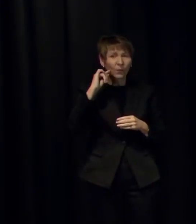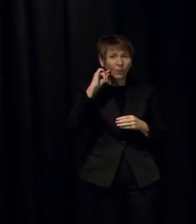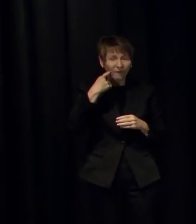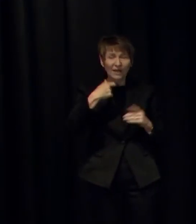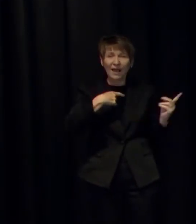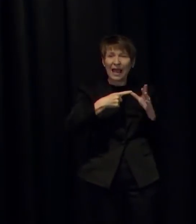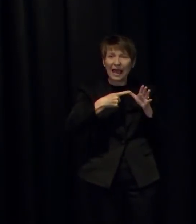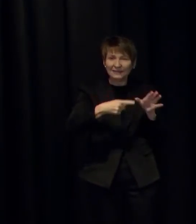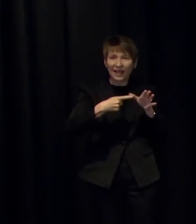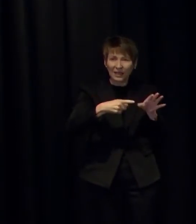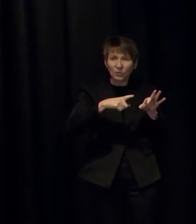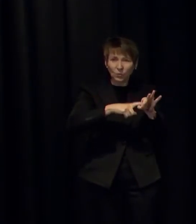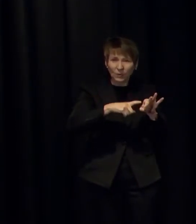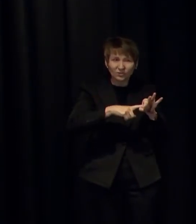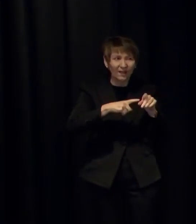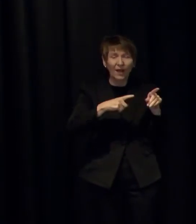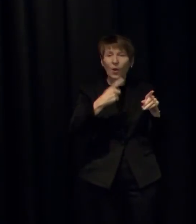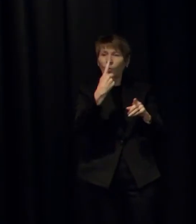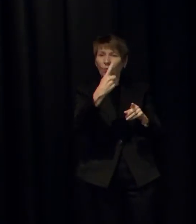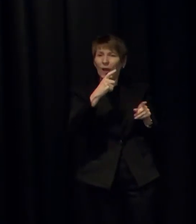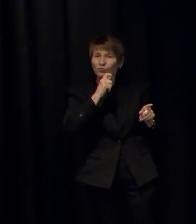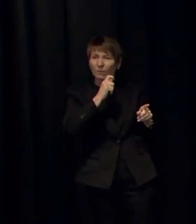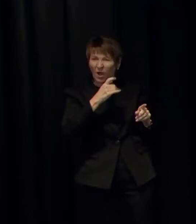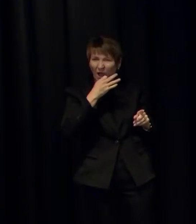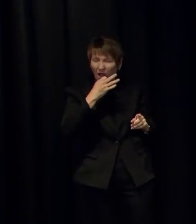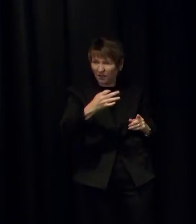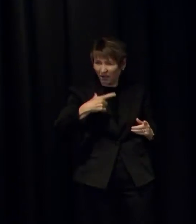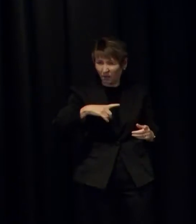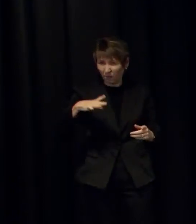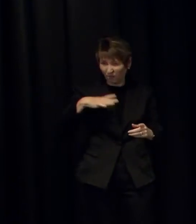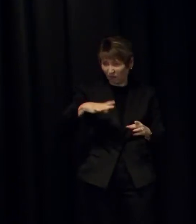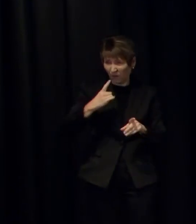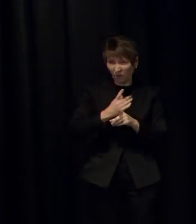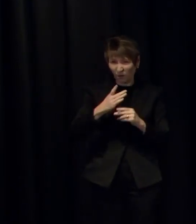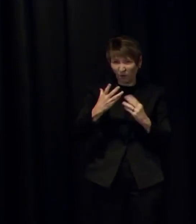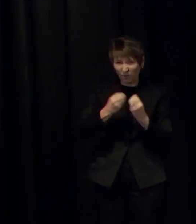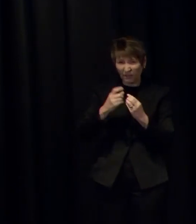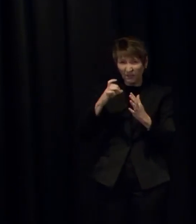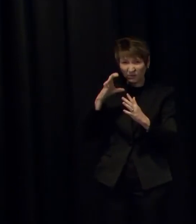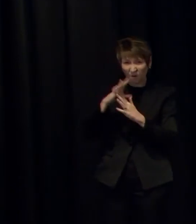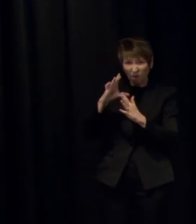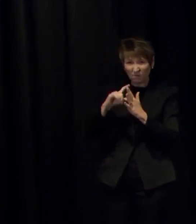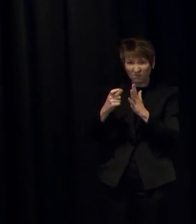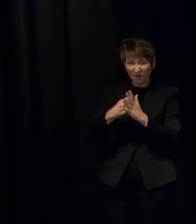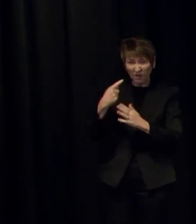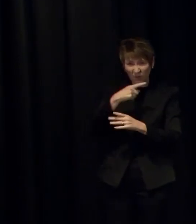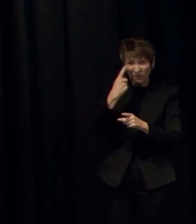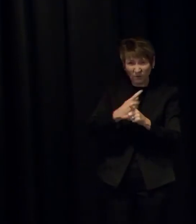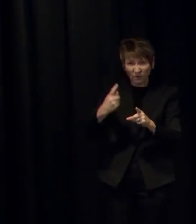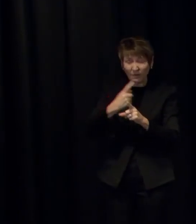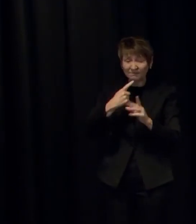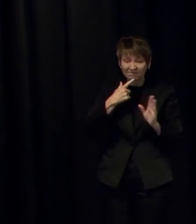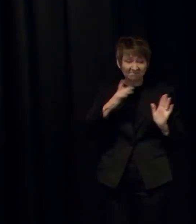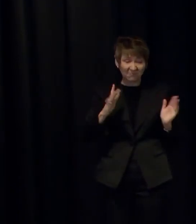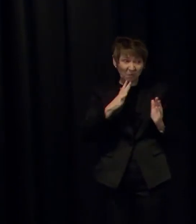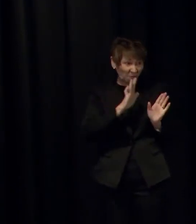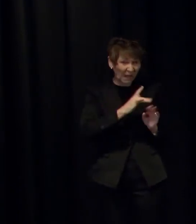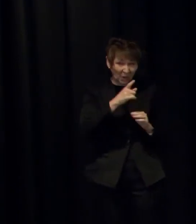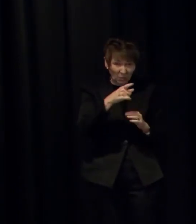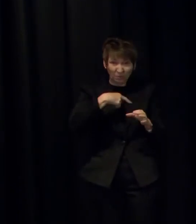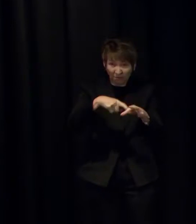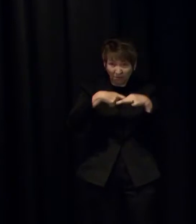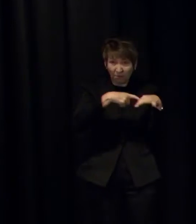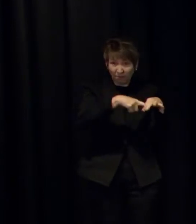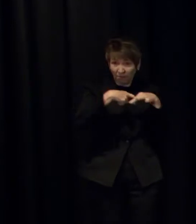major hospitals weighing up whether to close down their paediatric wards and sending all children to the Royal Children's or Monash Children's, so they